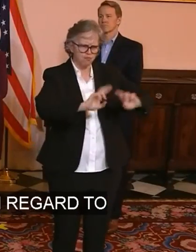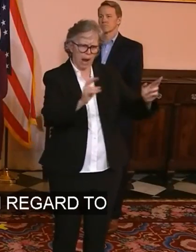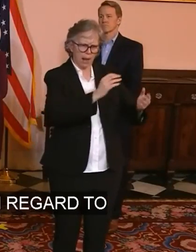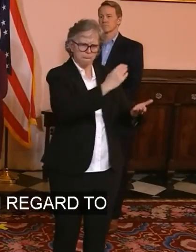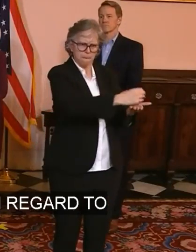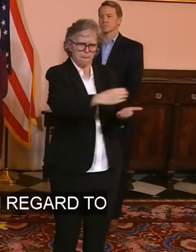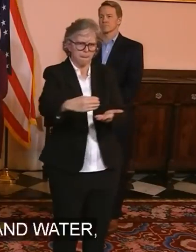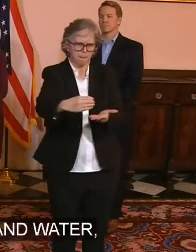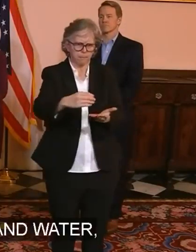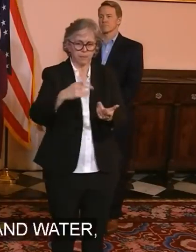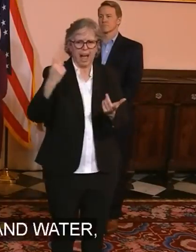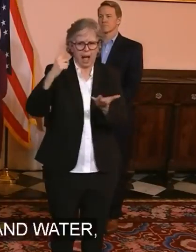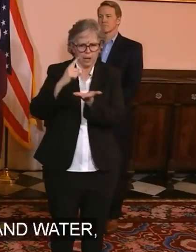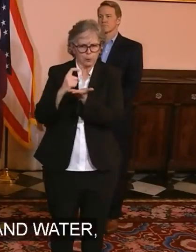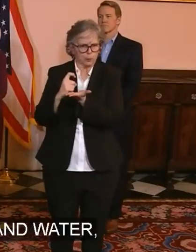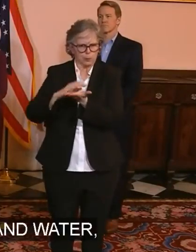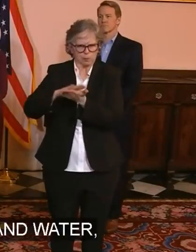sanitizers.